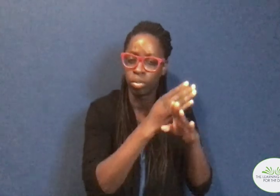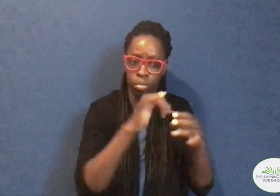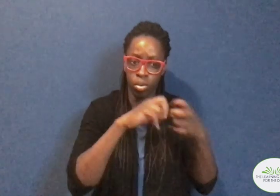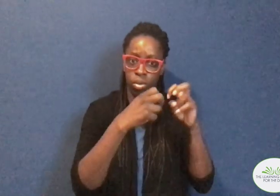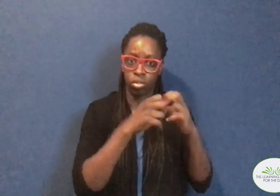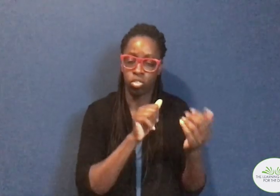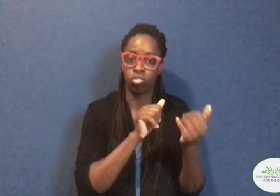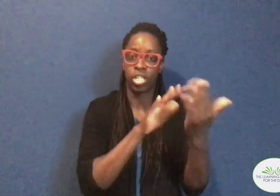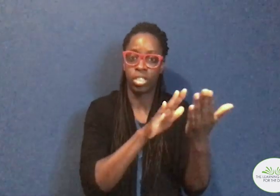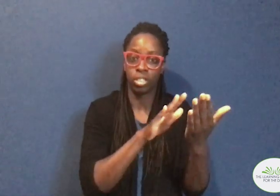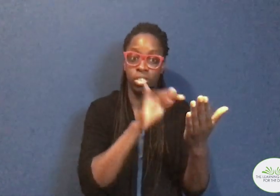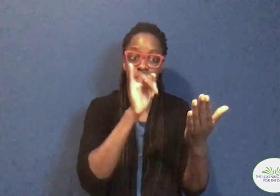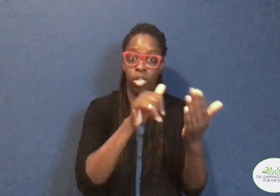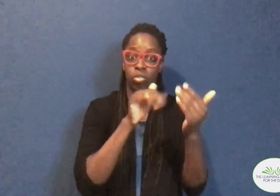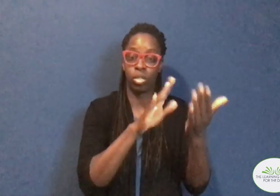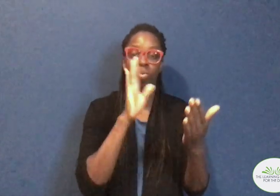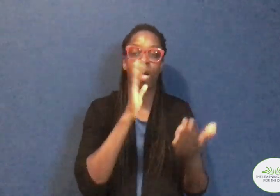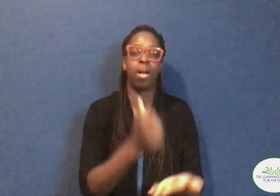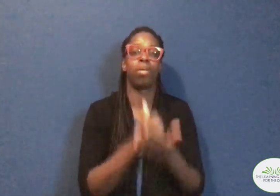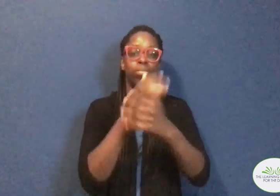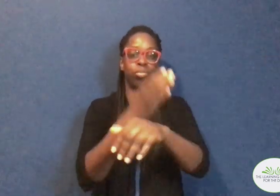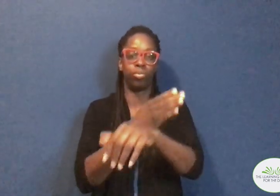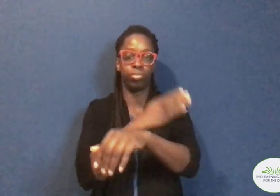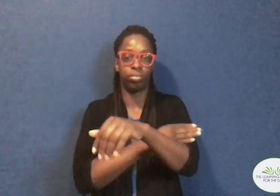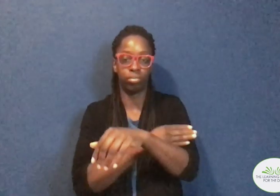for improving all programs at TLC.